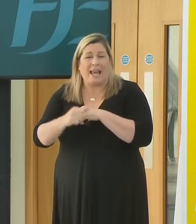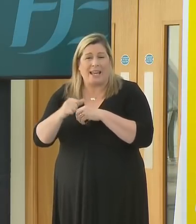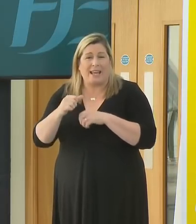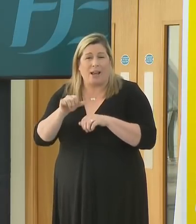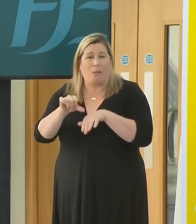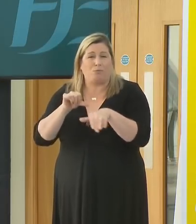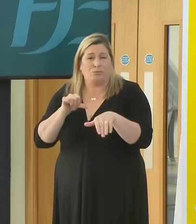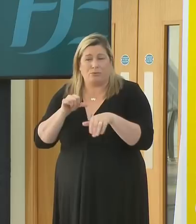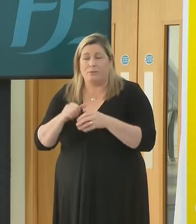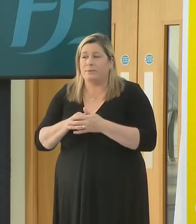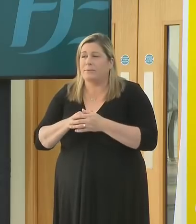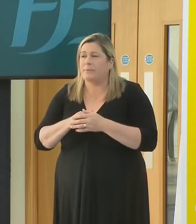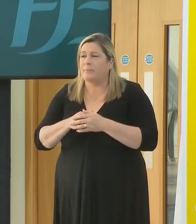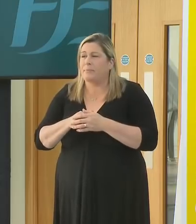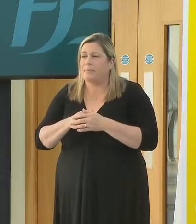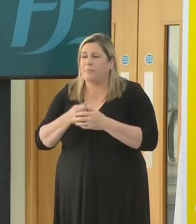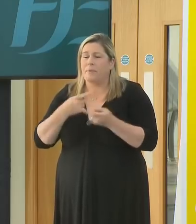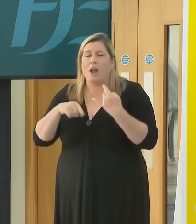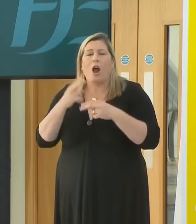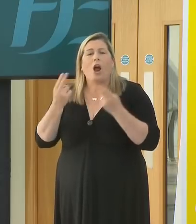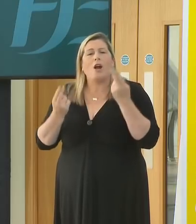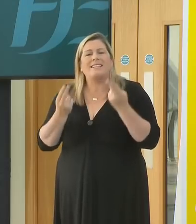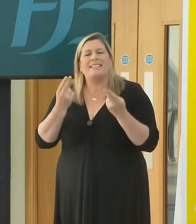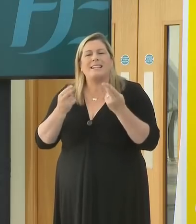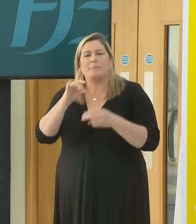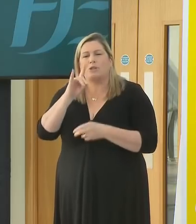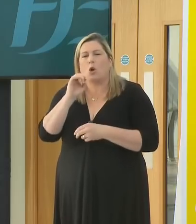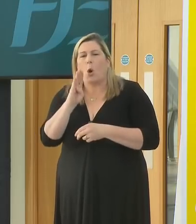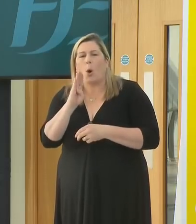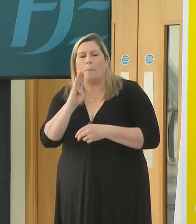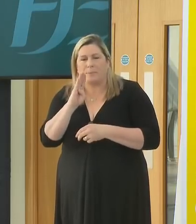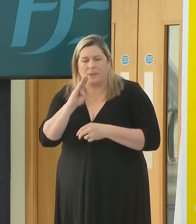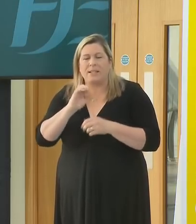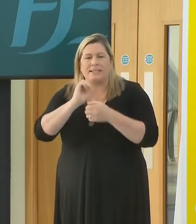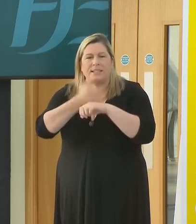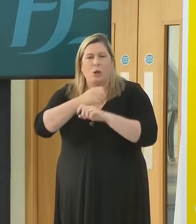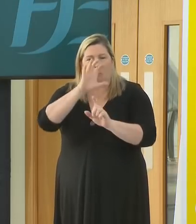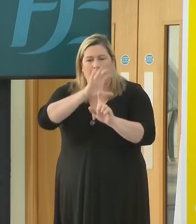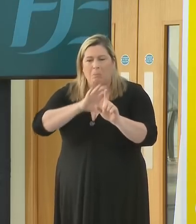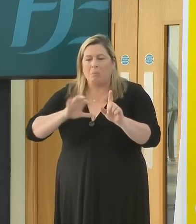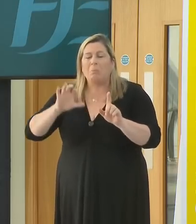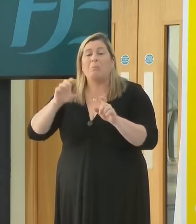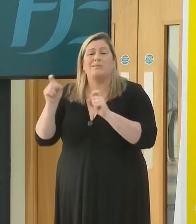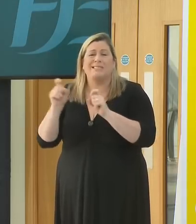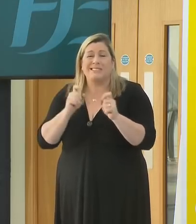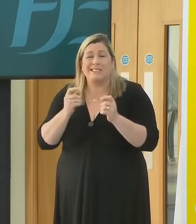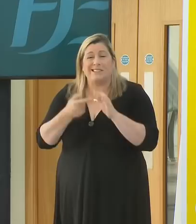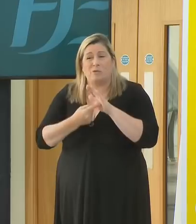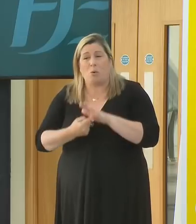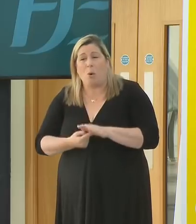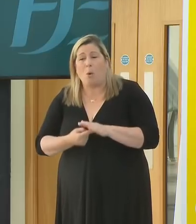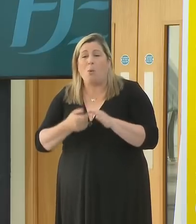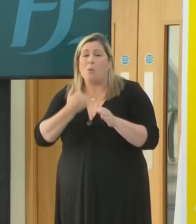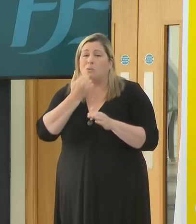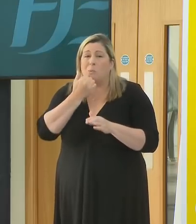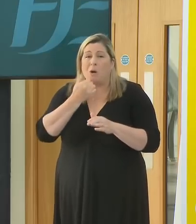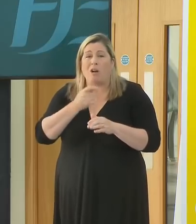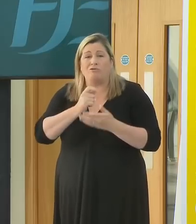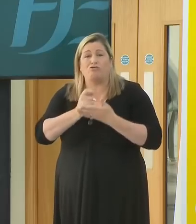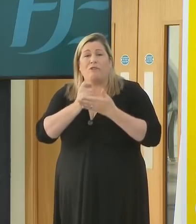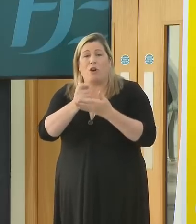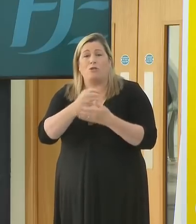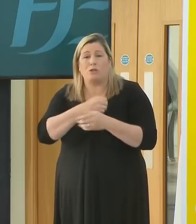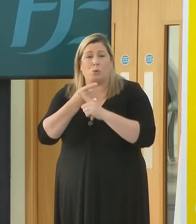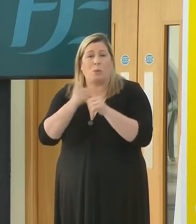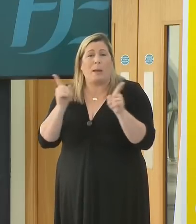of, I won't mention testing, but in terms of our assessment hubs, we have got, again, still a relatively low rate of referral to those.